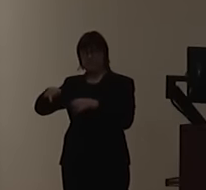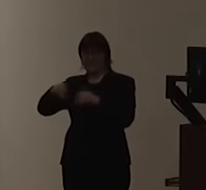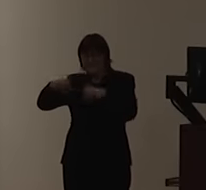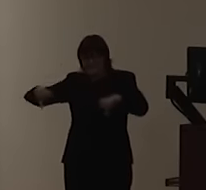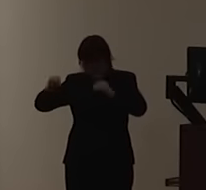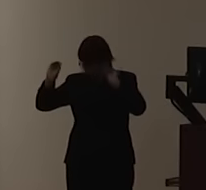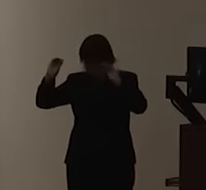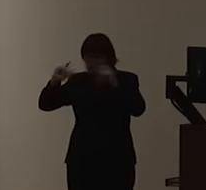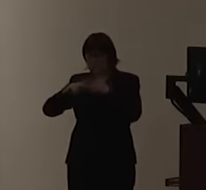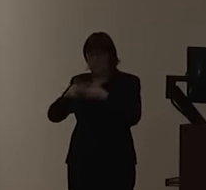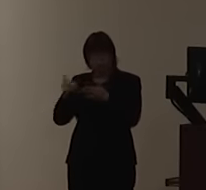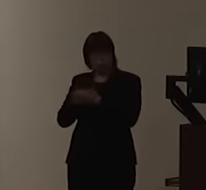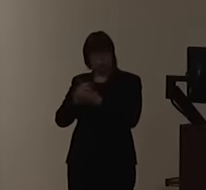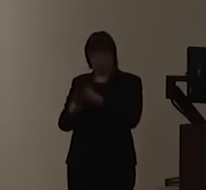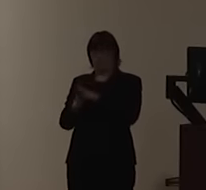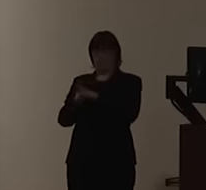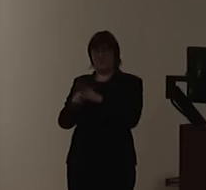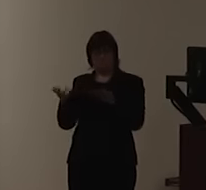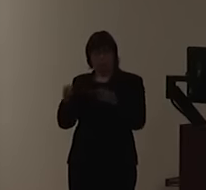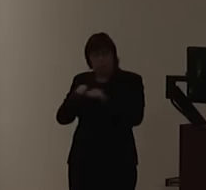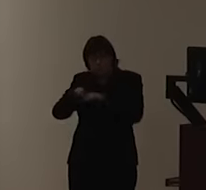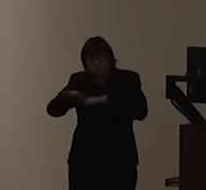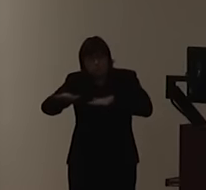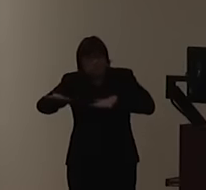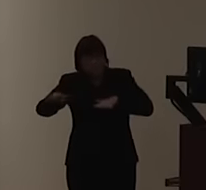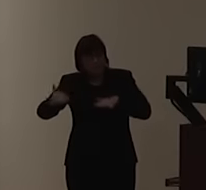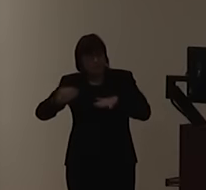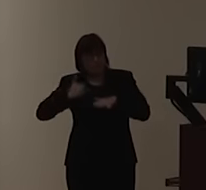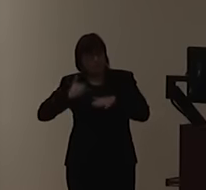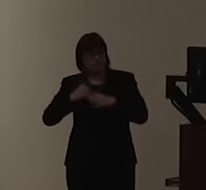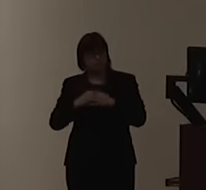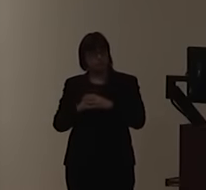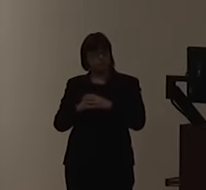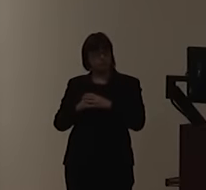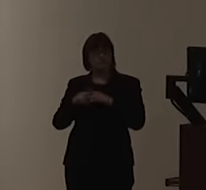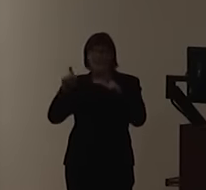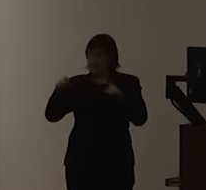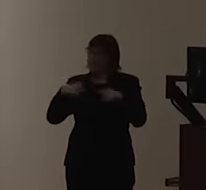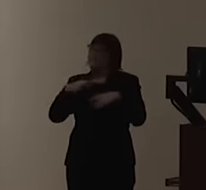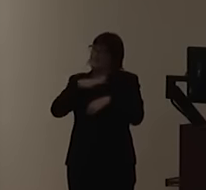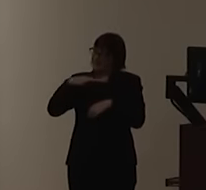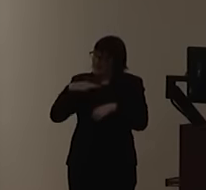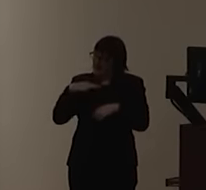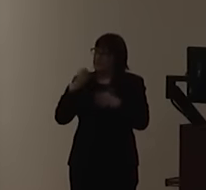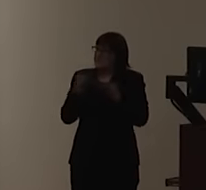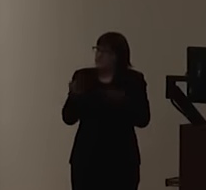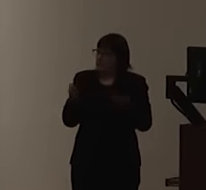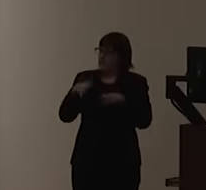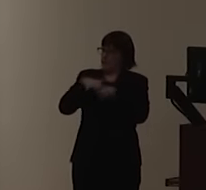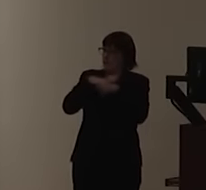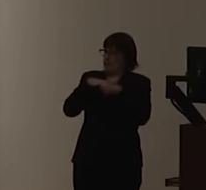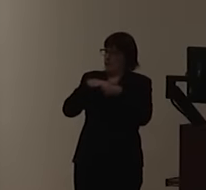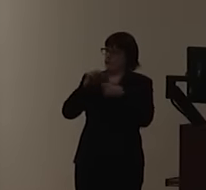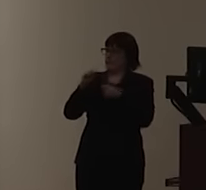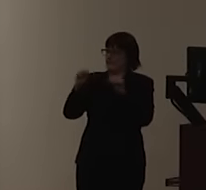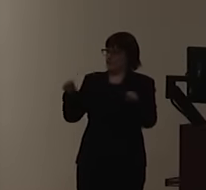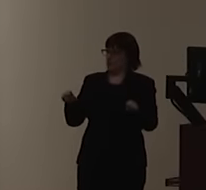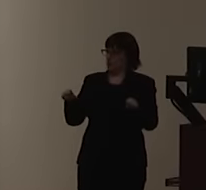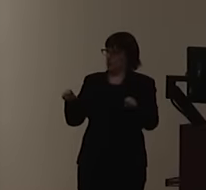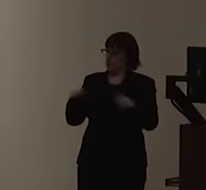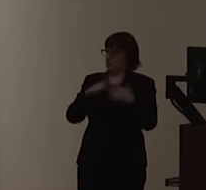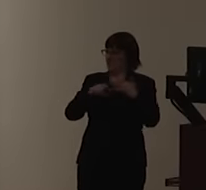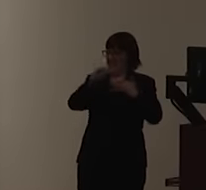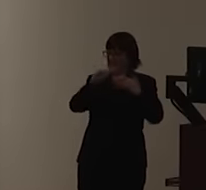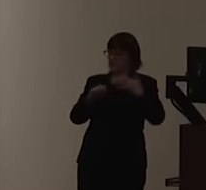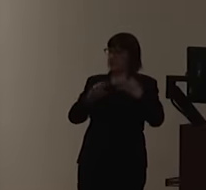make any sense. So don't believe it. You have to have staff, stuff, space, and systems to know what's causing